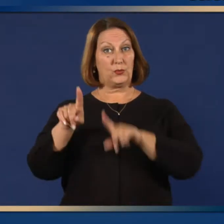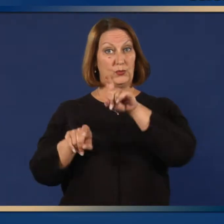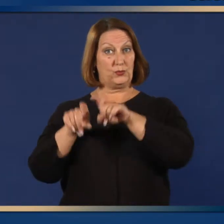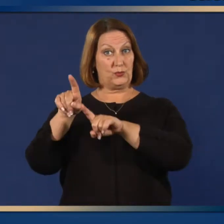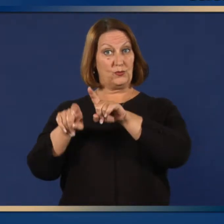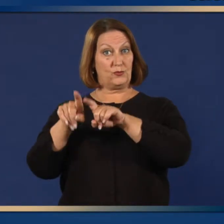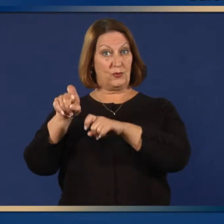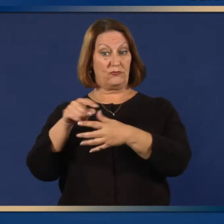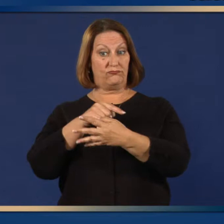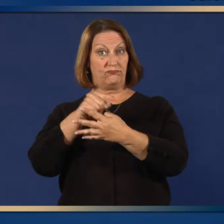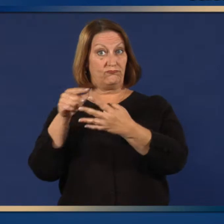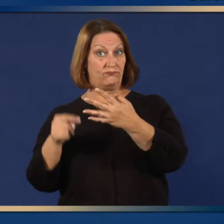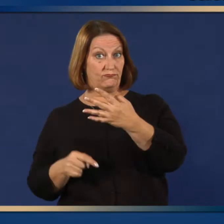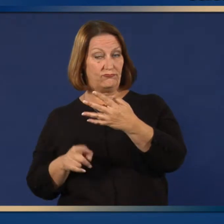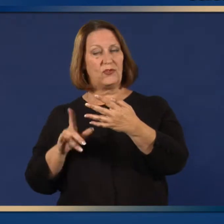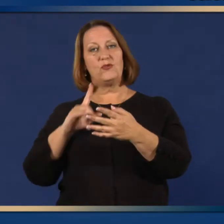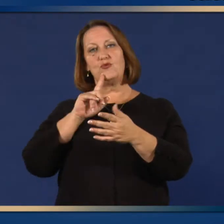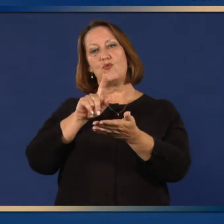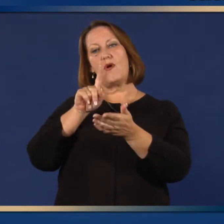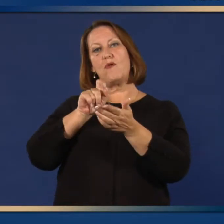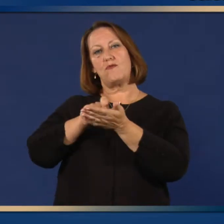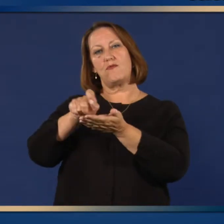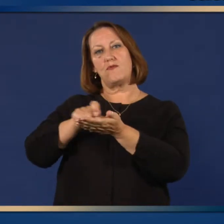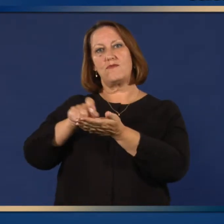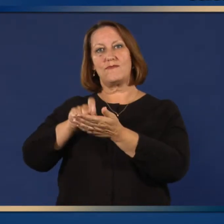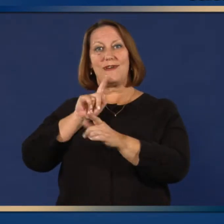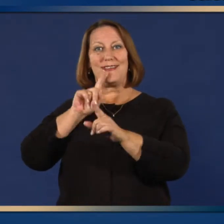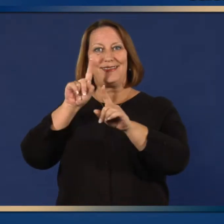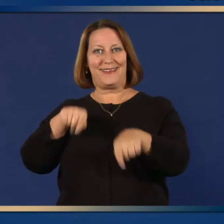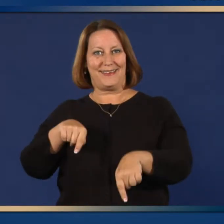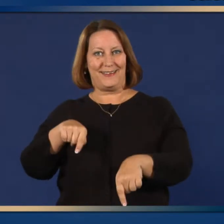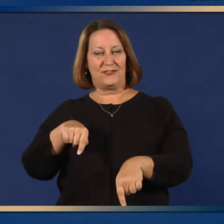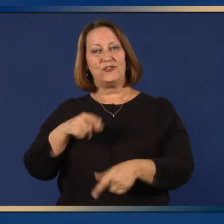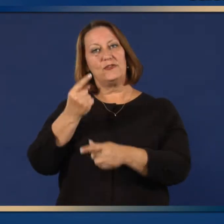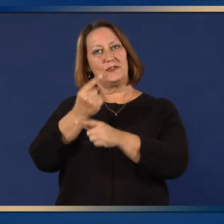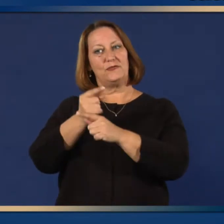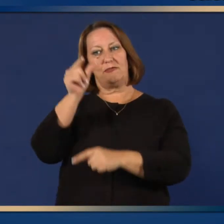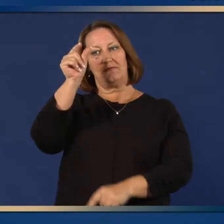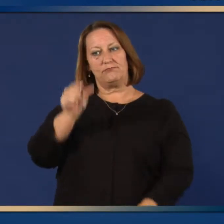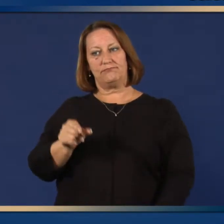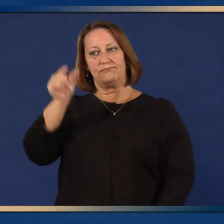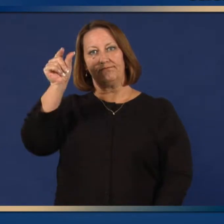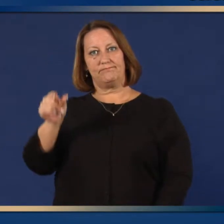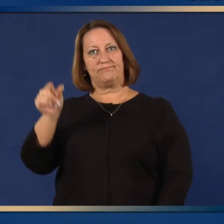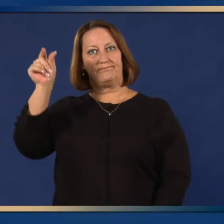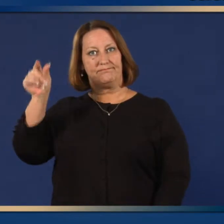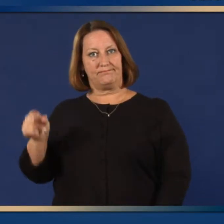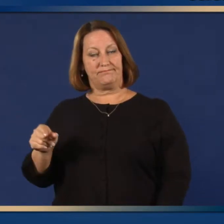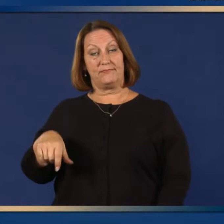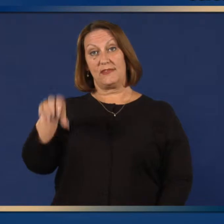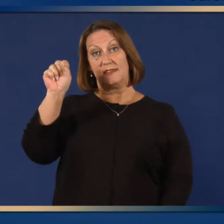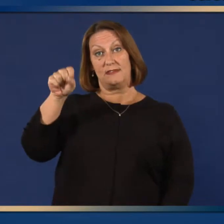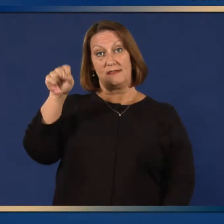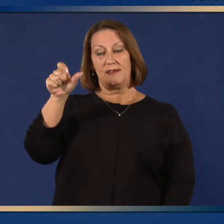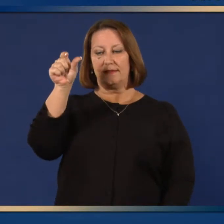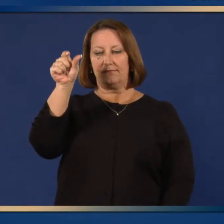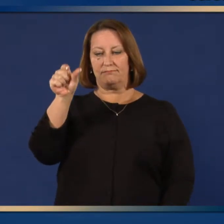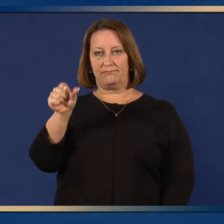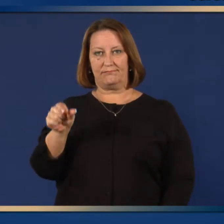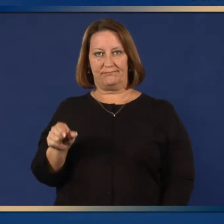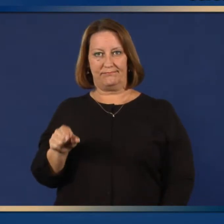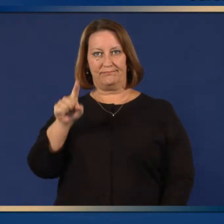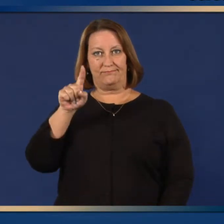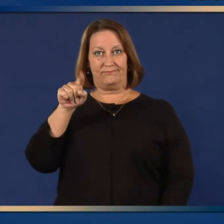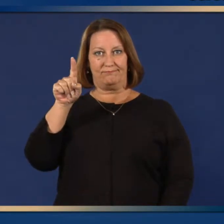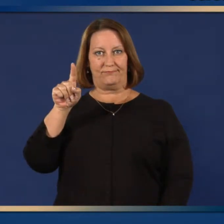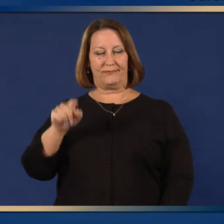Please indicate your answer to the following questions by marking the appropriate column. For yes, mark in